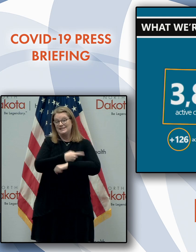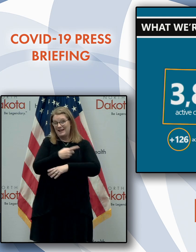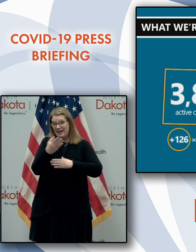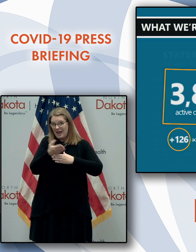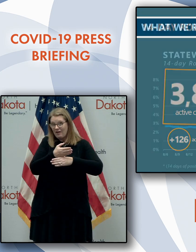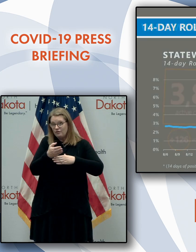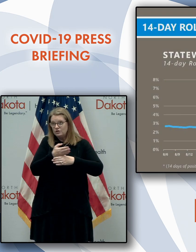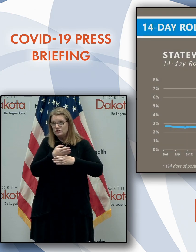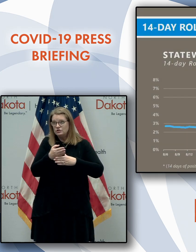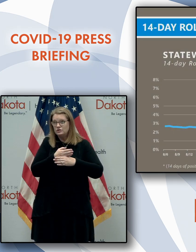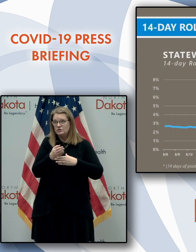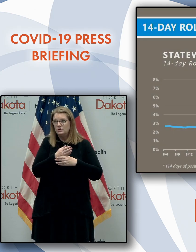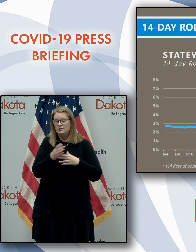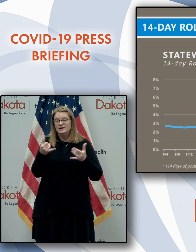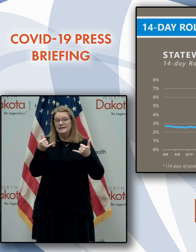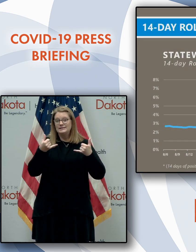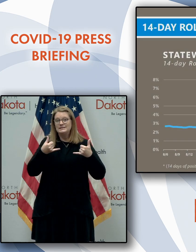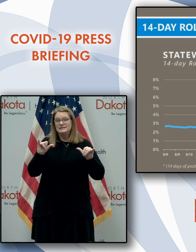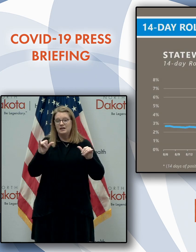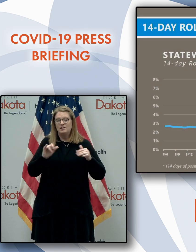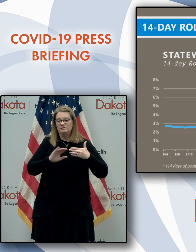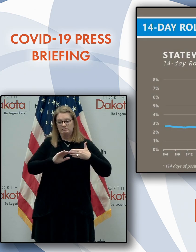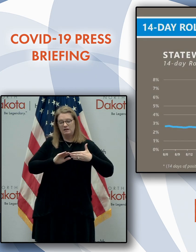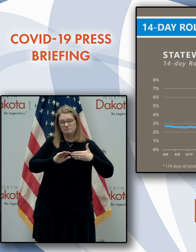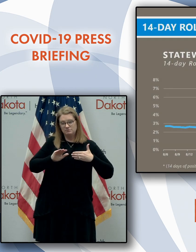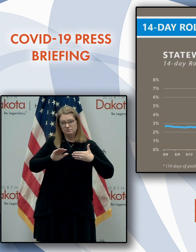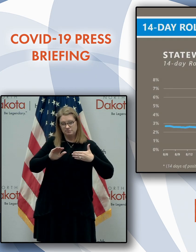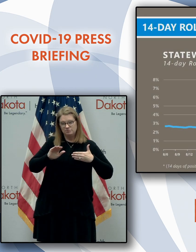average, it continues to edge up